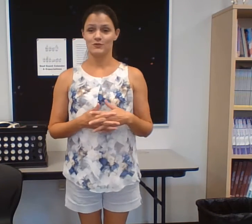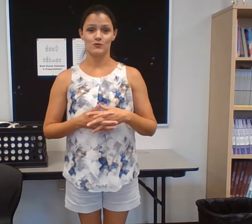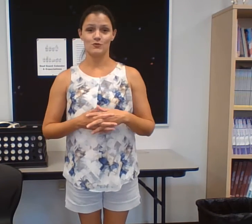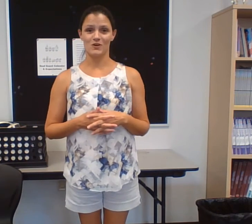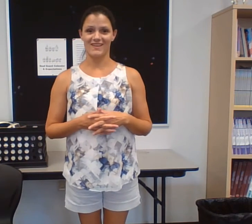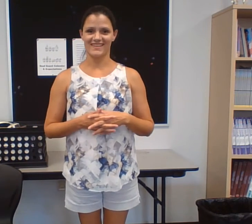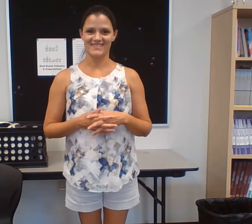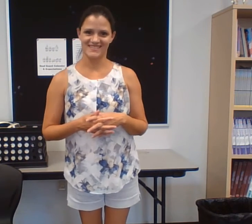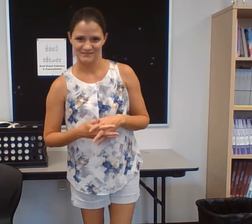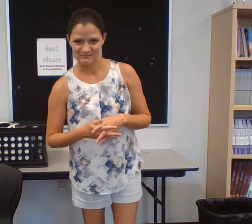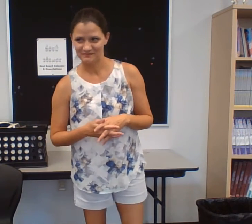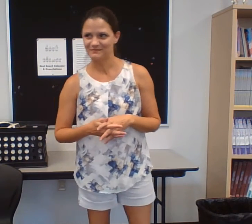Two more like this.